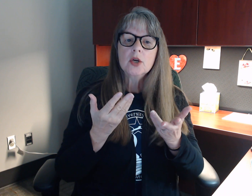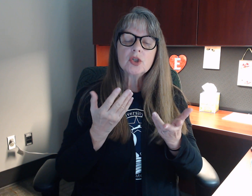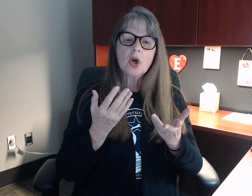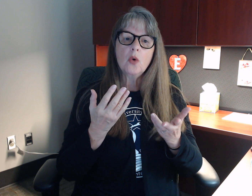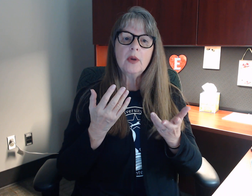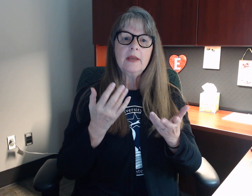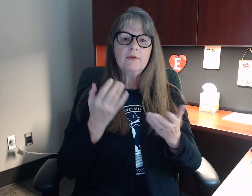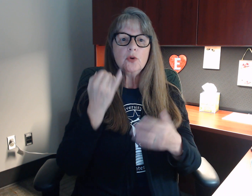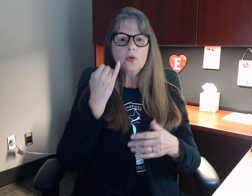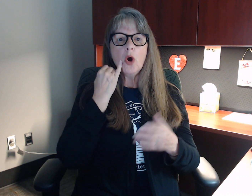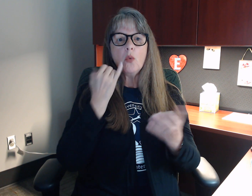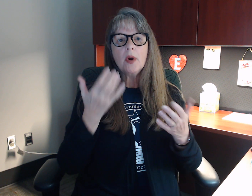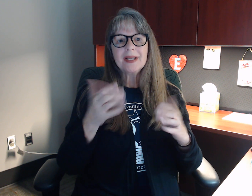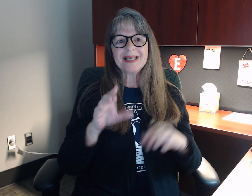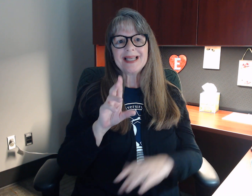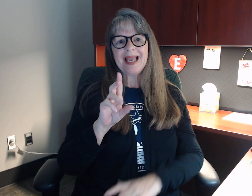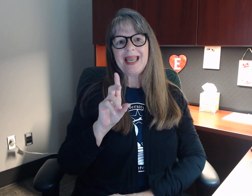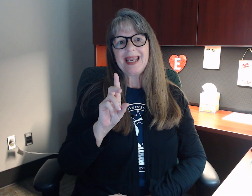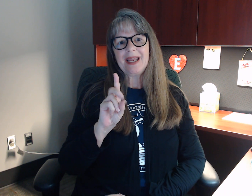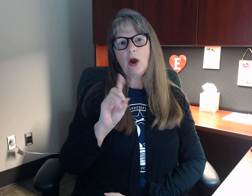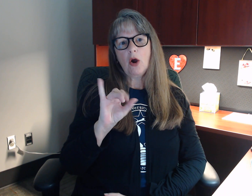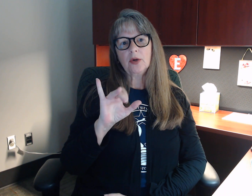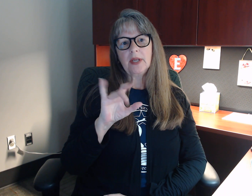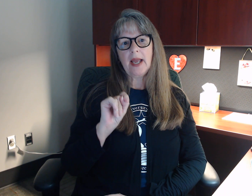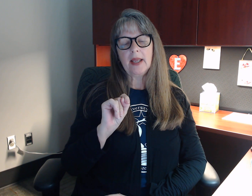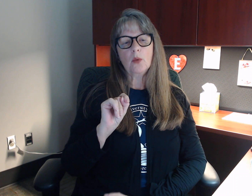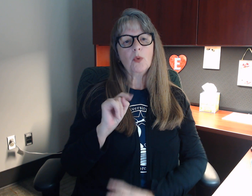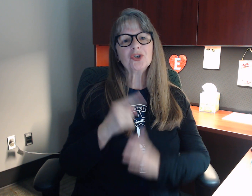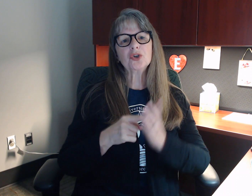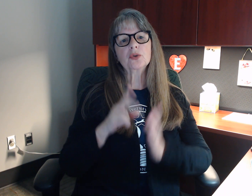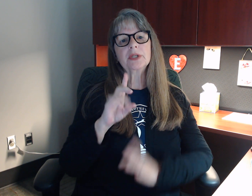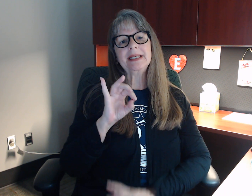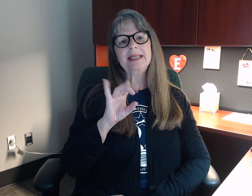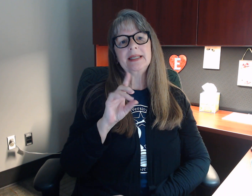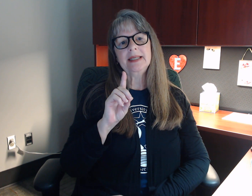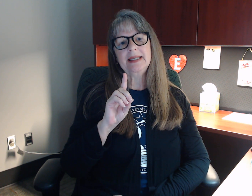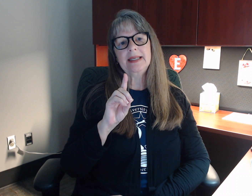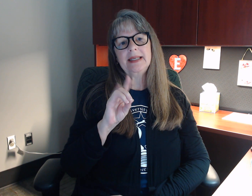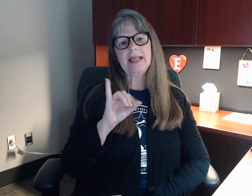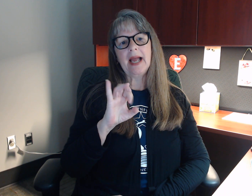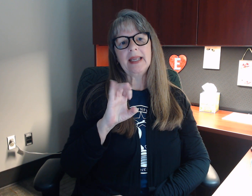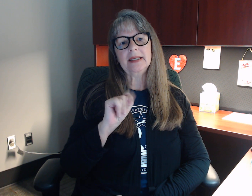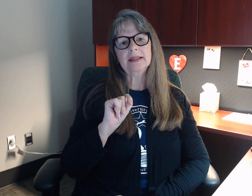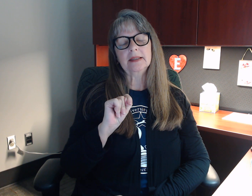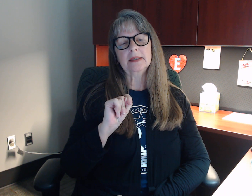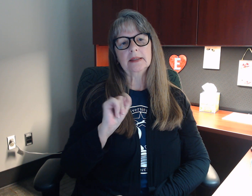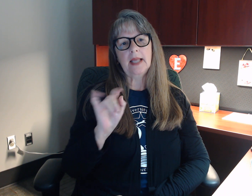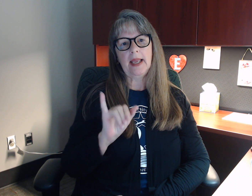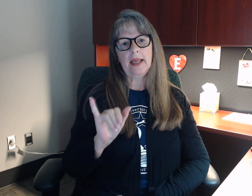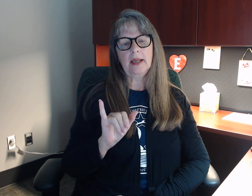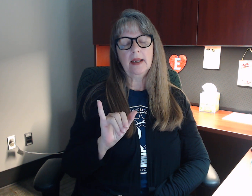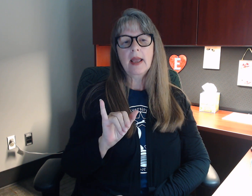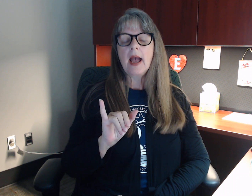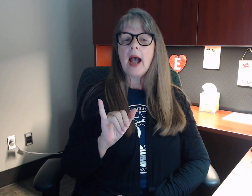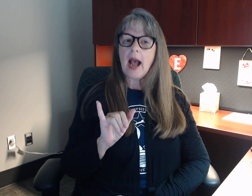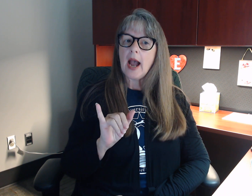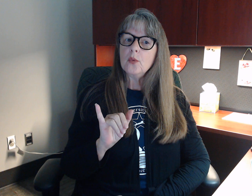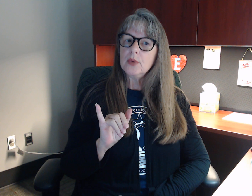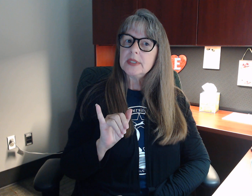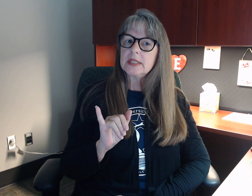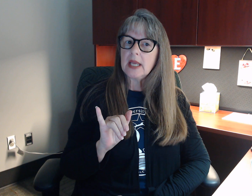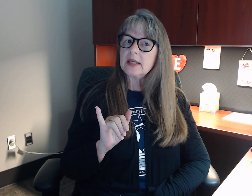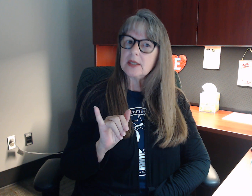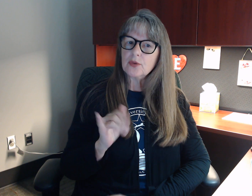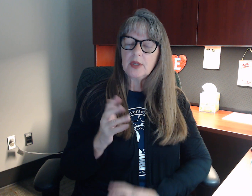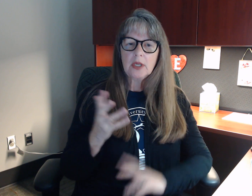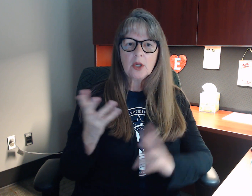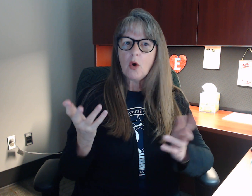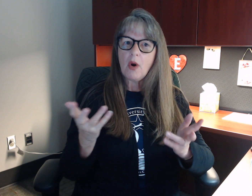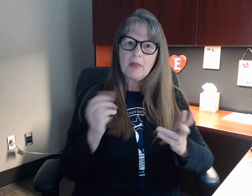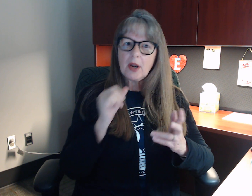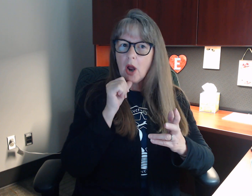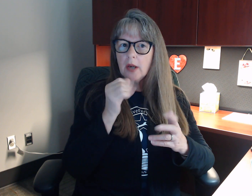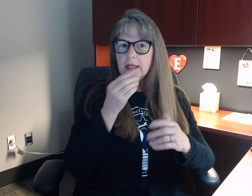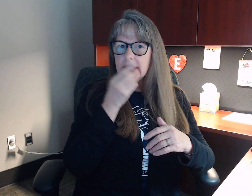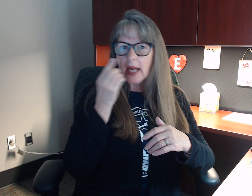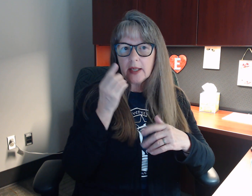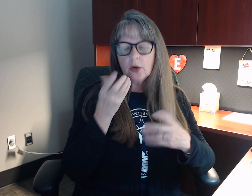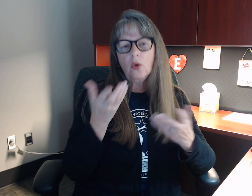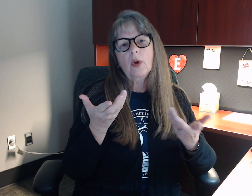So if you don't want to say our diet, what's your diet like, I would say, because I'm thinking, oh, I'm not on a diet or I'm